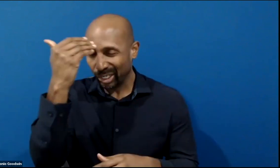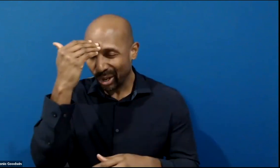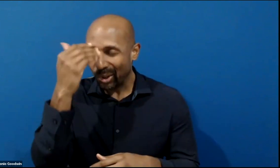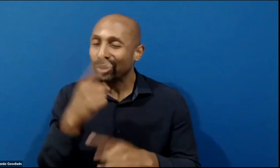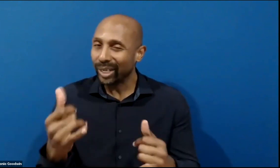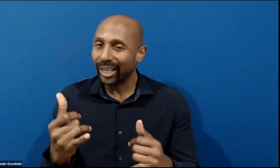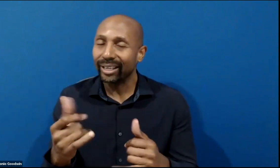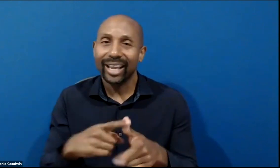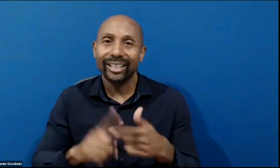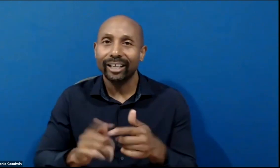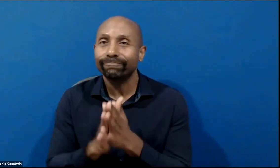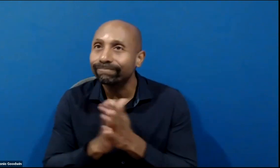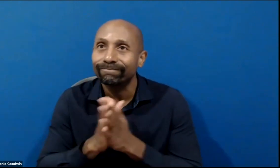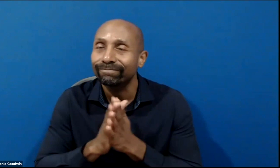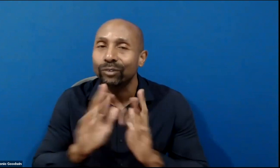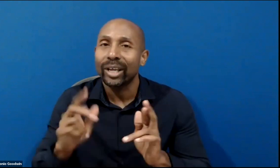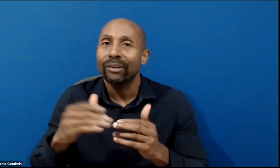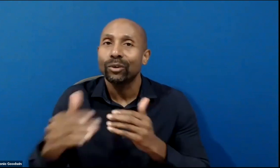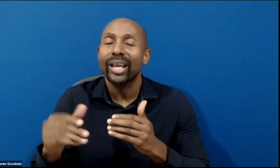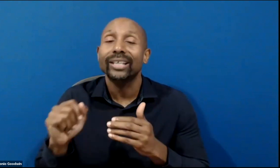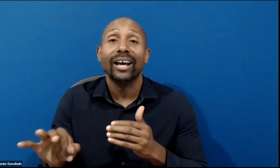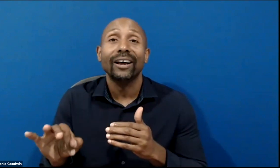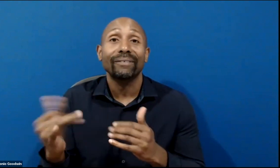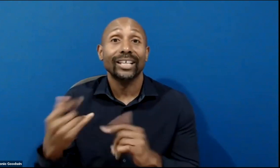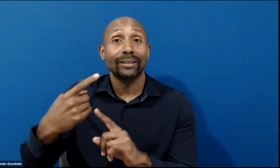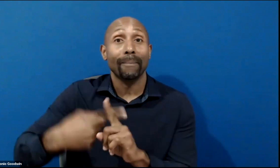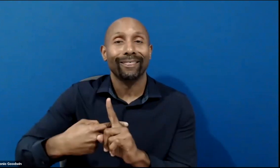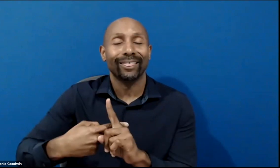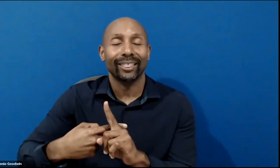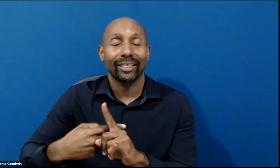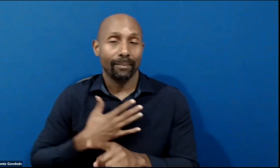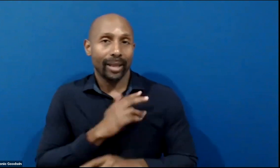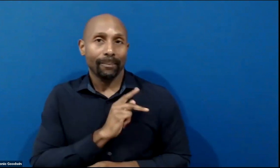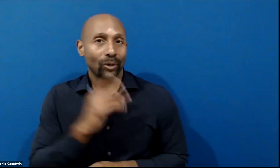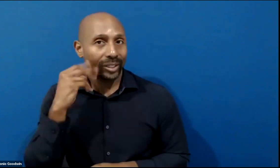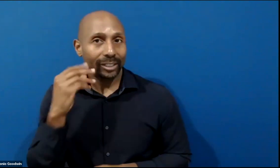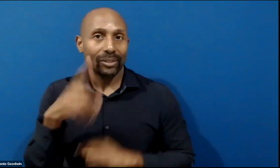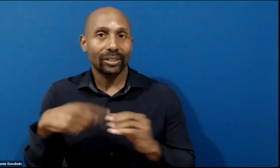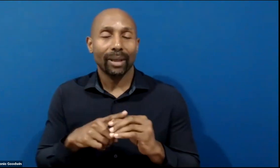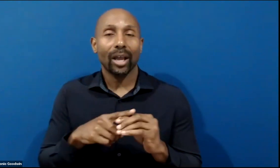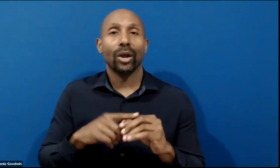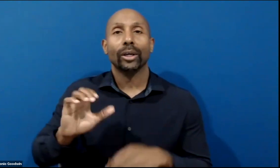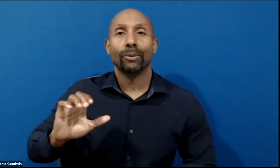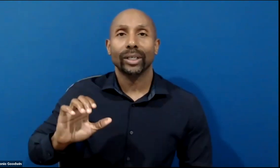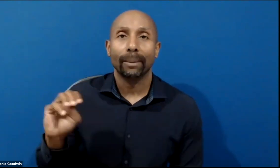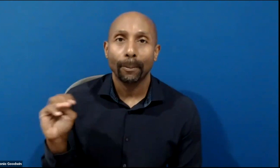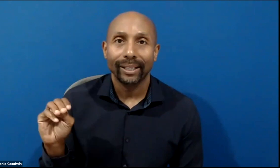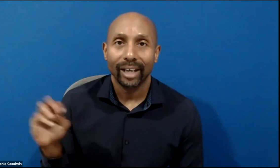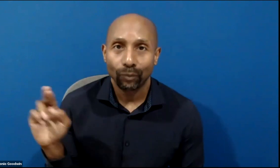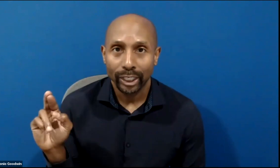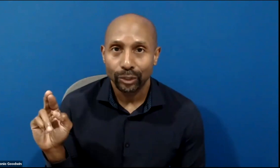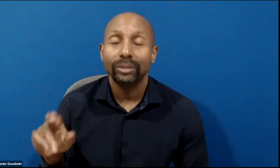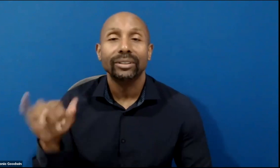the month. My personal experience about community mobility rituals really comes into it